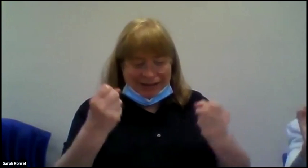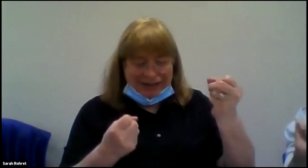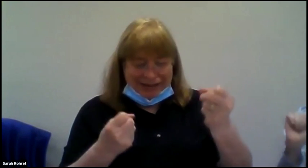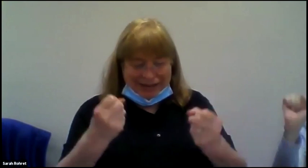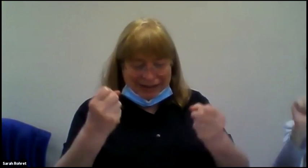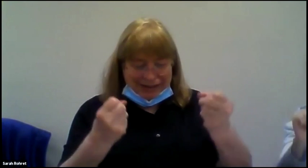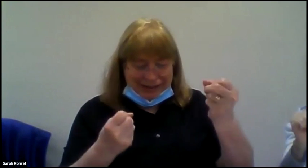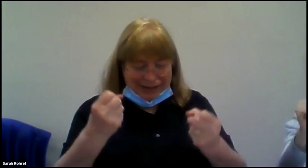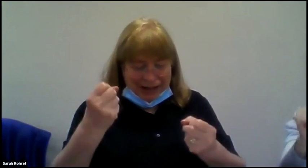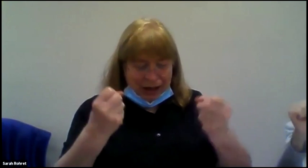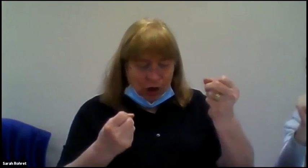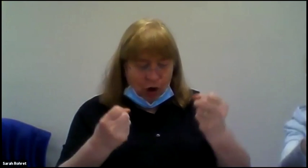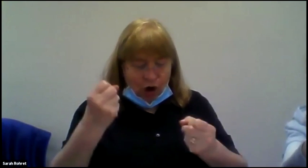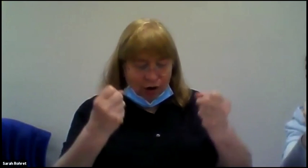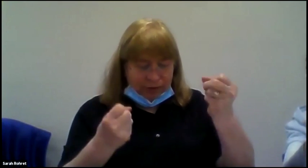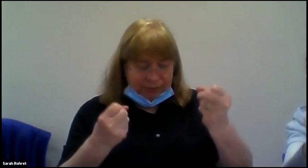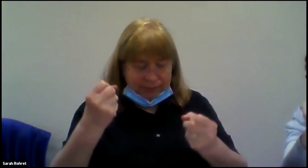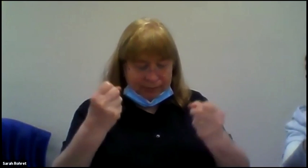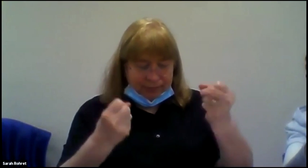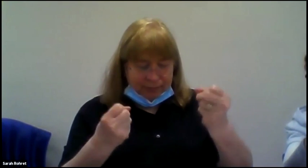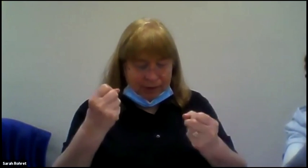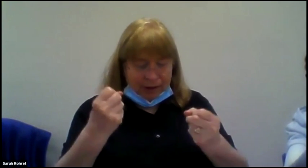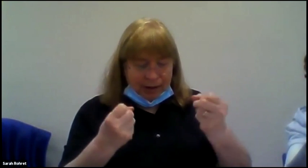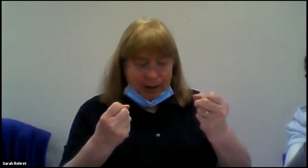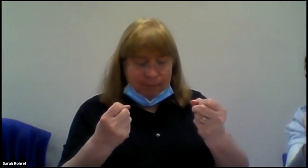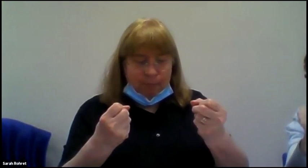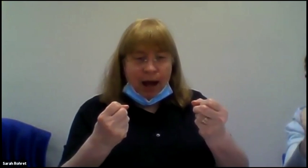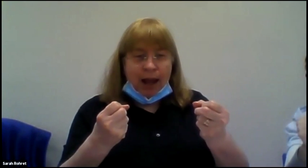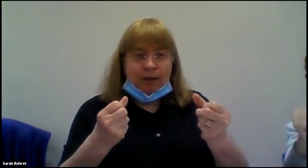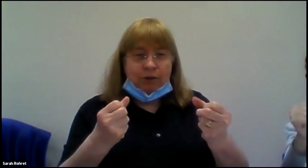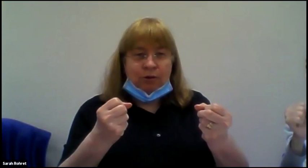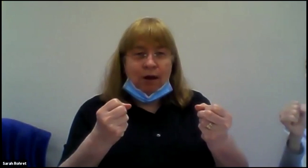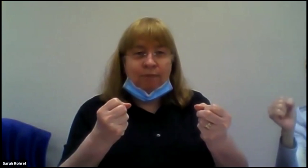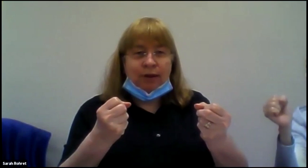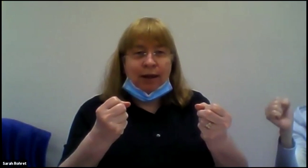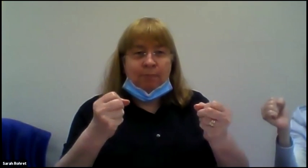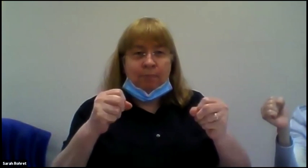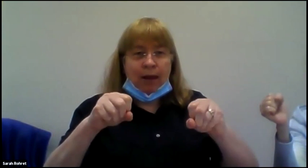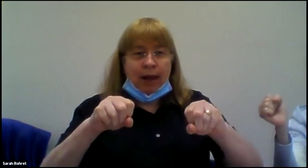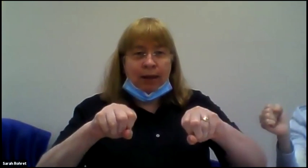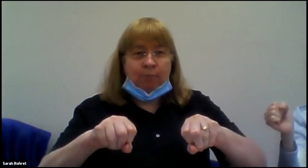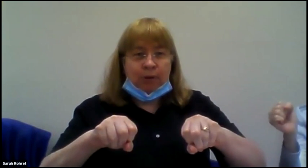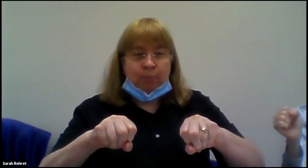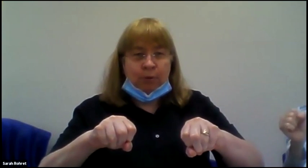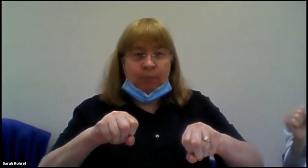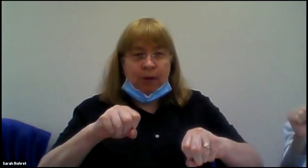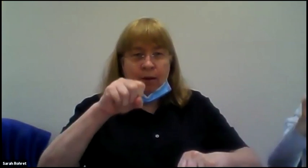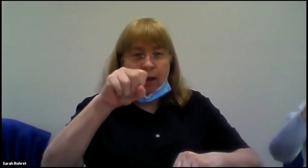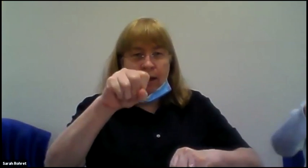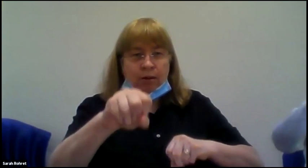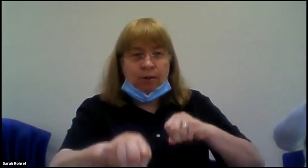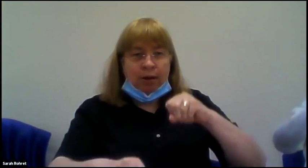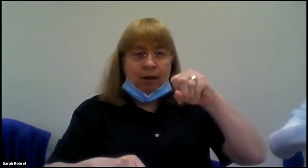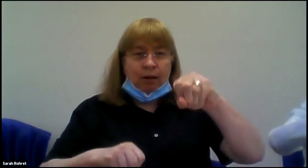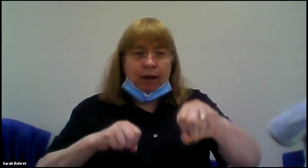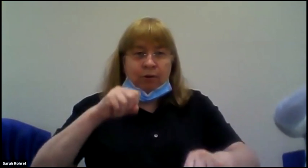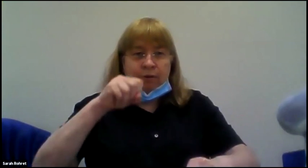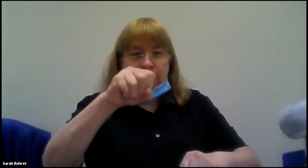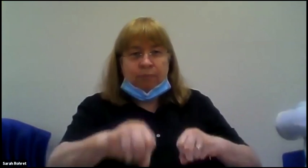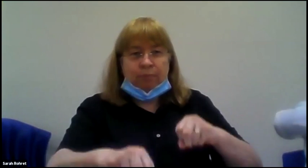Yeah. Car. Bike, you still have the same hands, but put them down and you're like you're